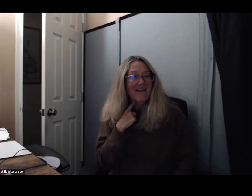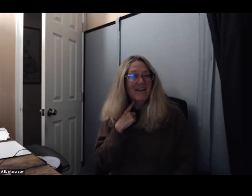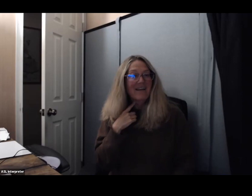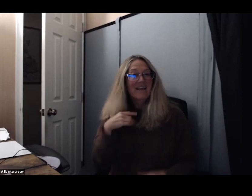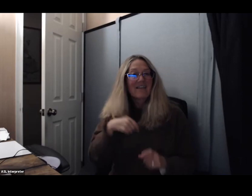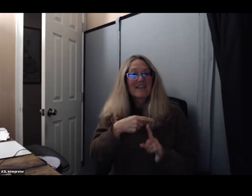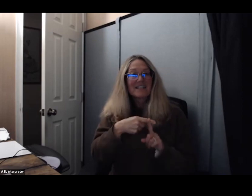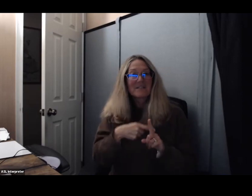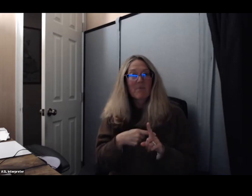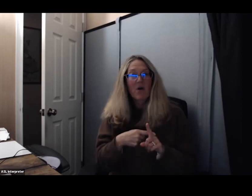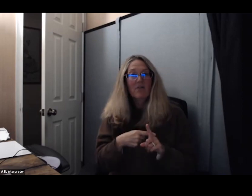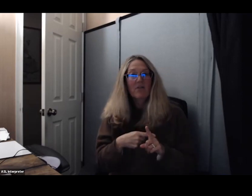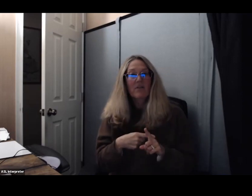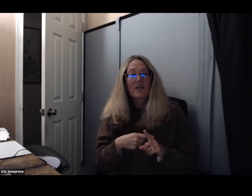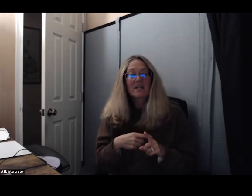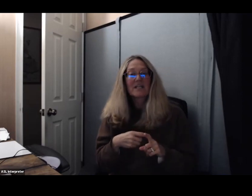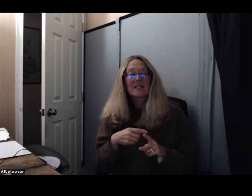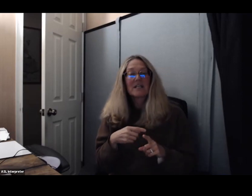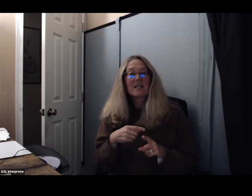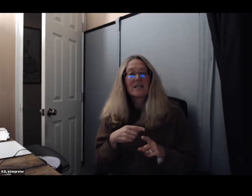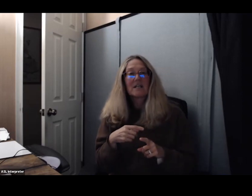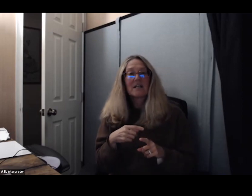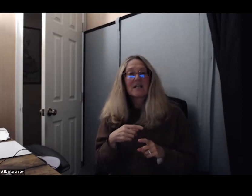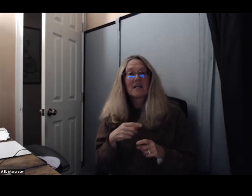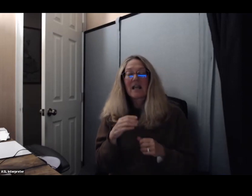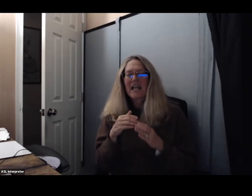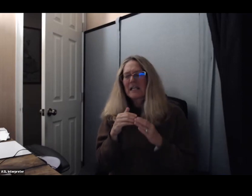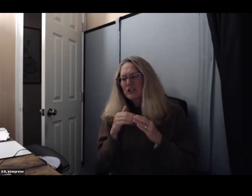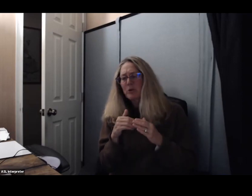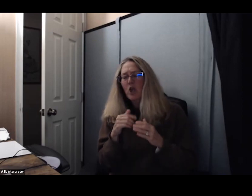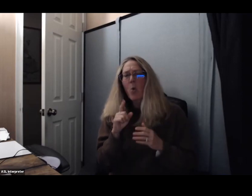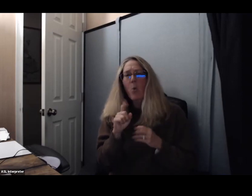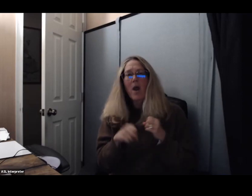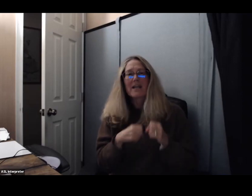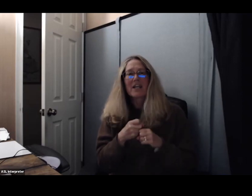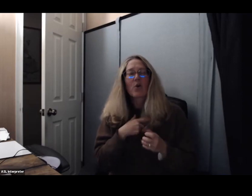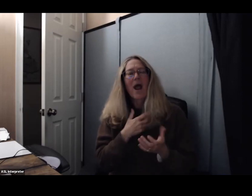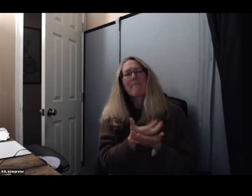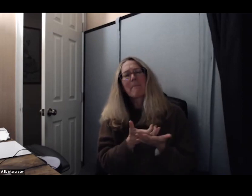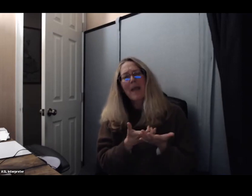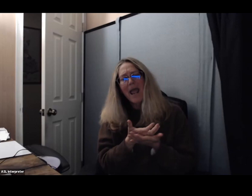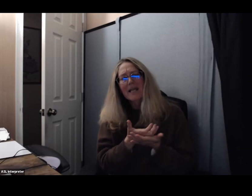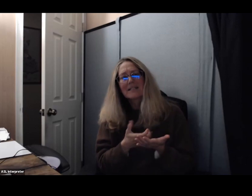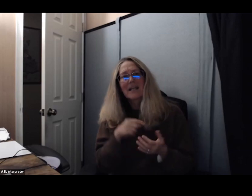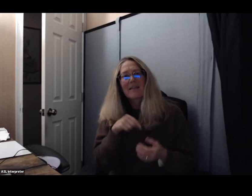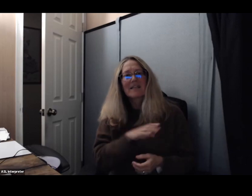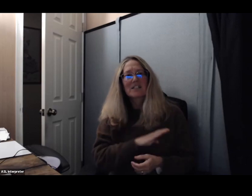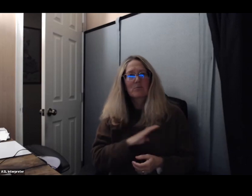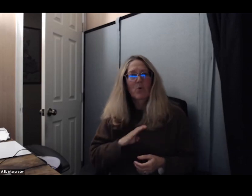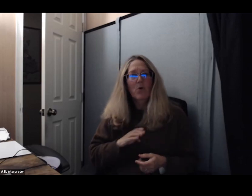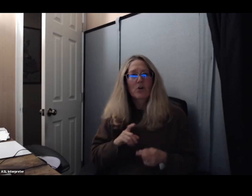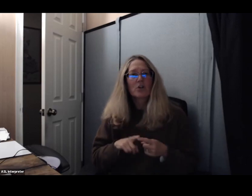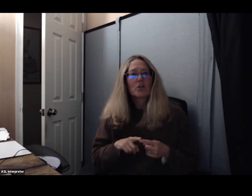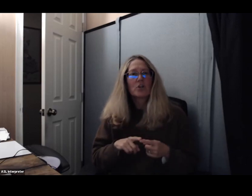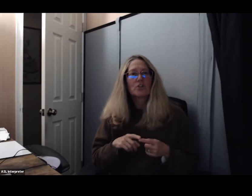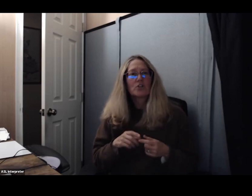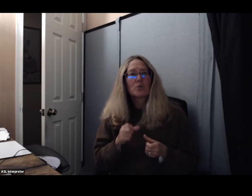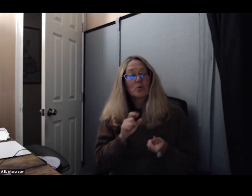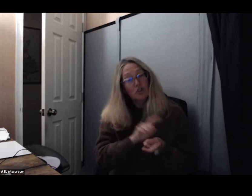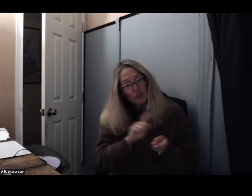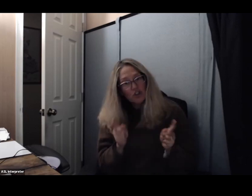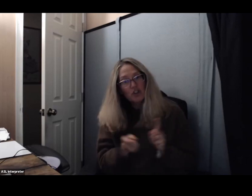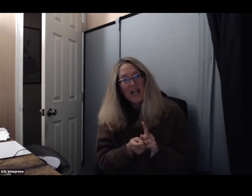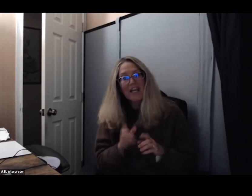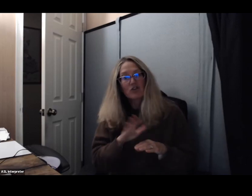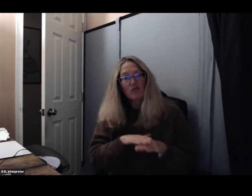This month marks just shy of a year since I begged this board to make a change on our